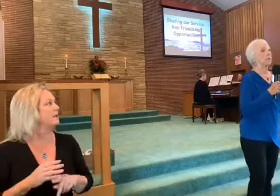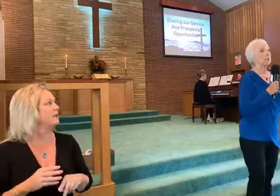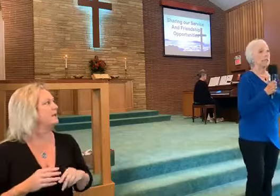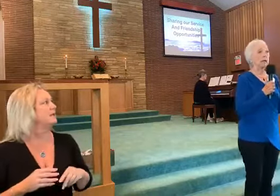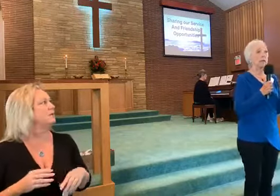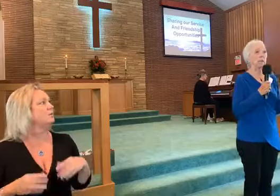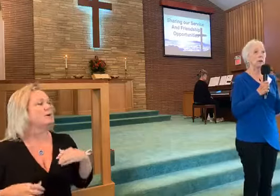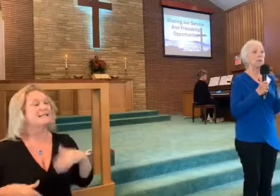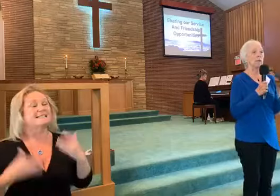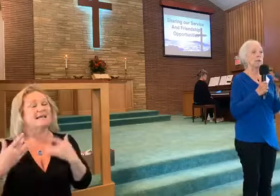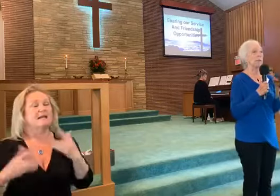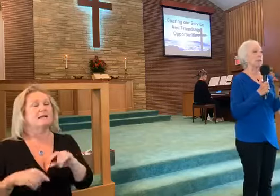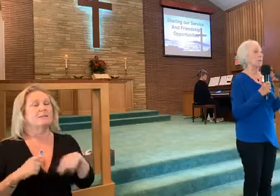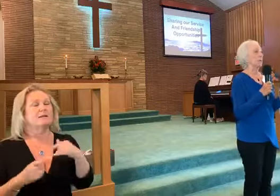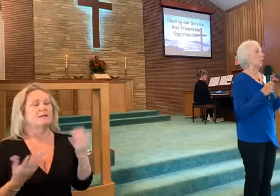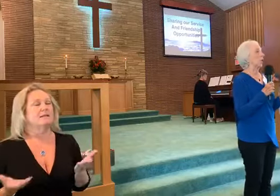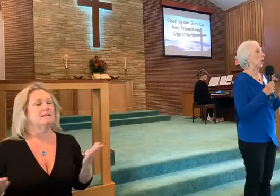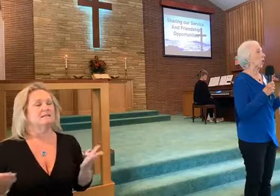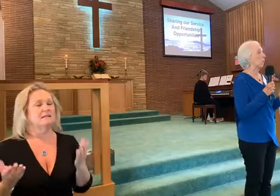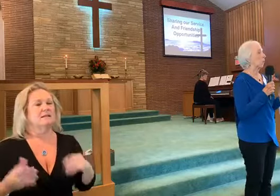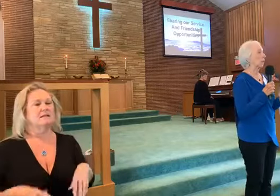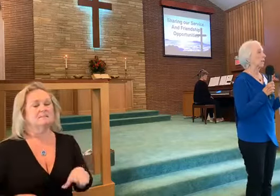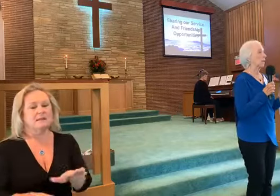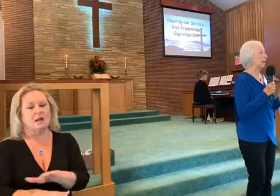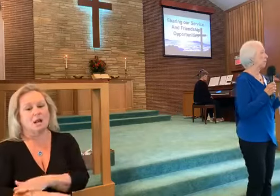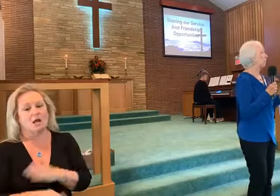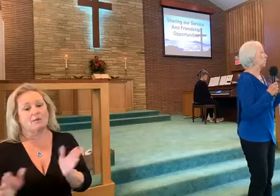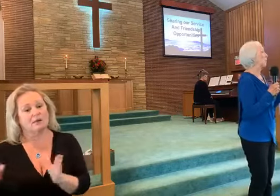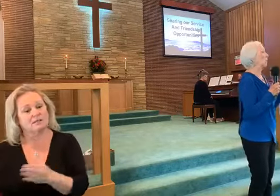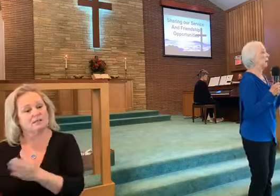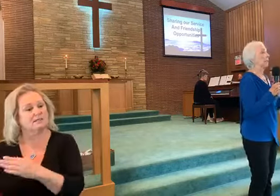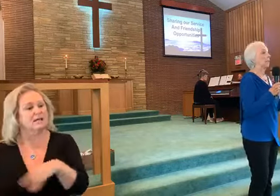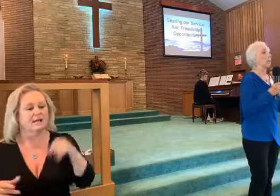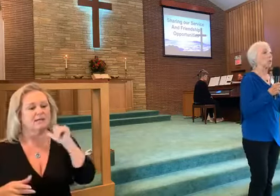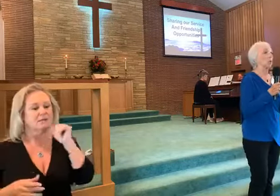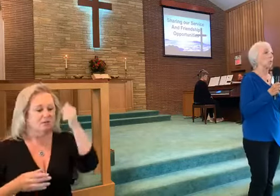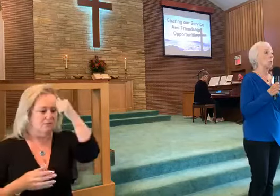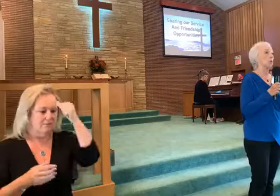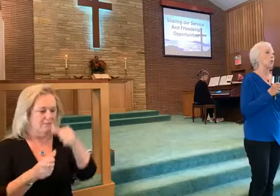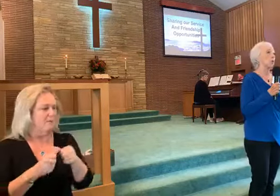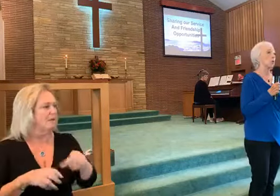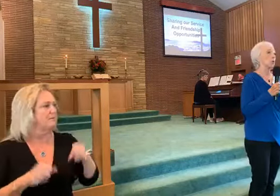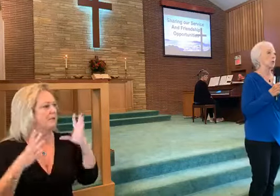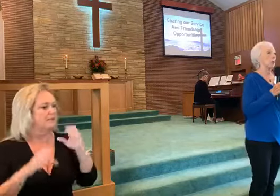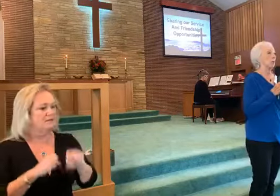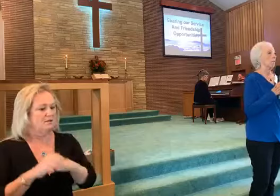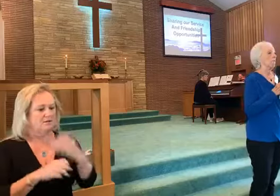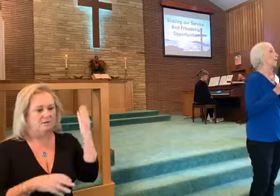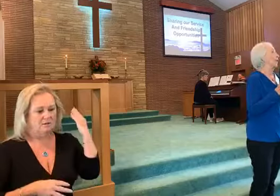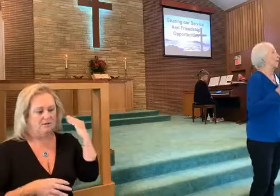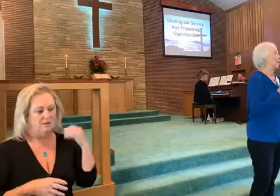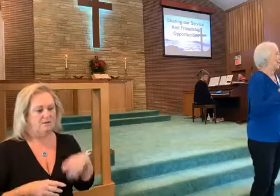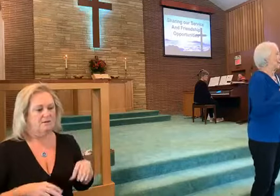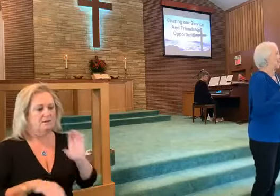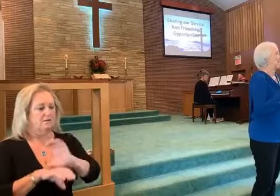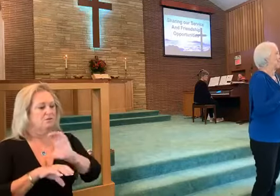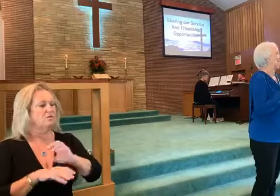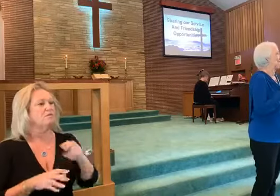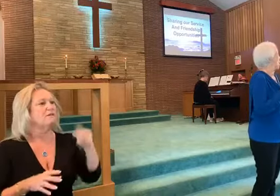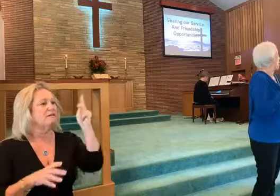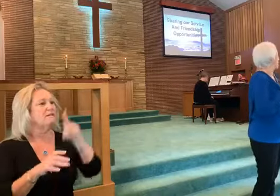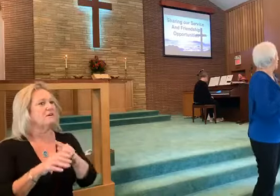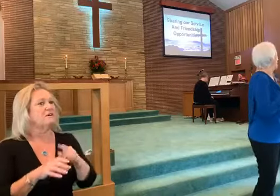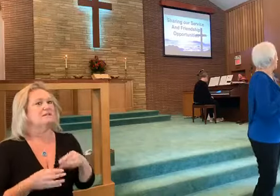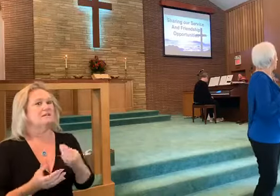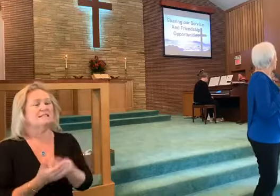we're very excited about this. It's been a long process. I don't even remember how many years ago it was that the church voted to sell